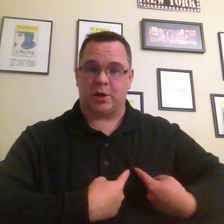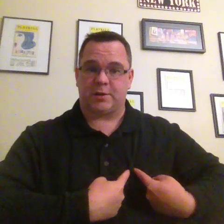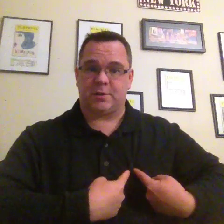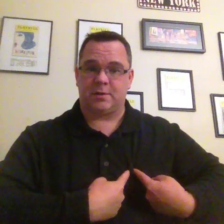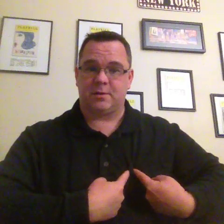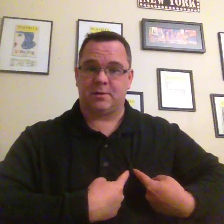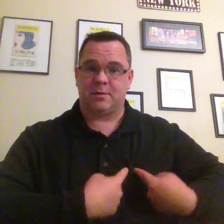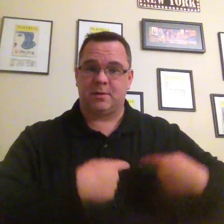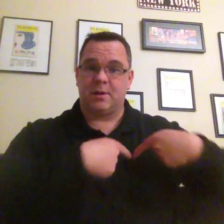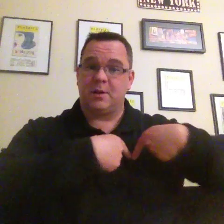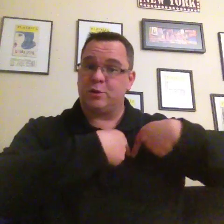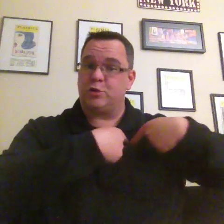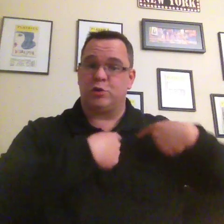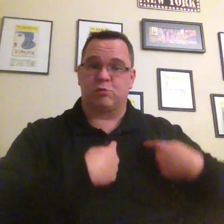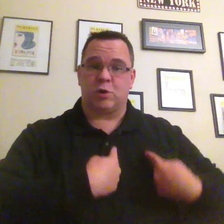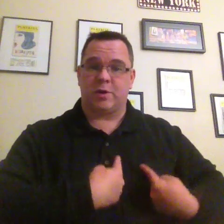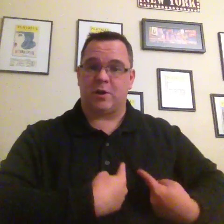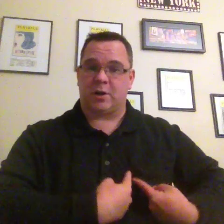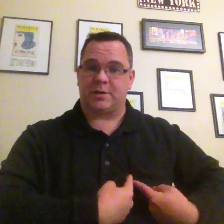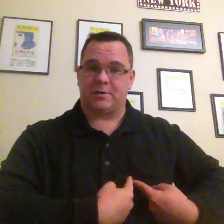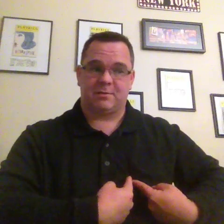heart. Just draw the heart.